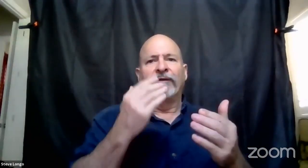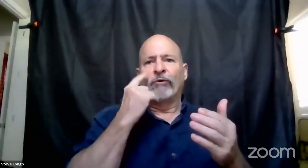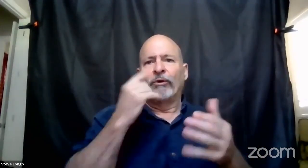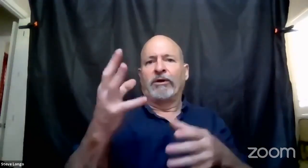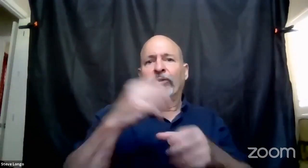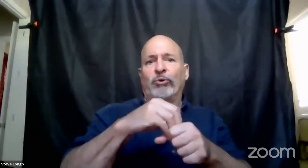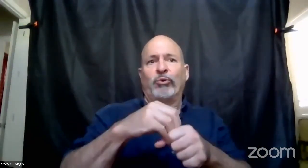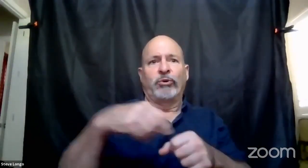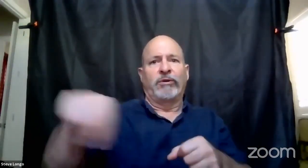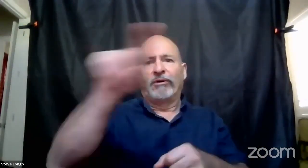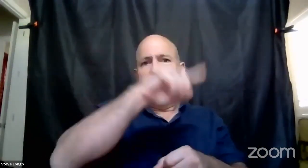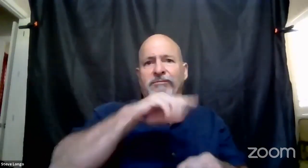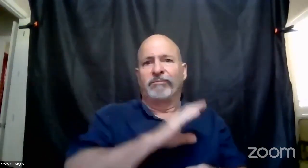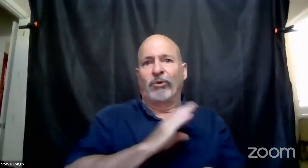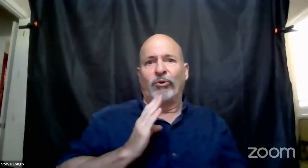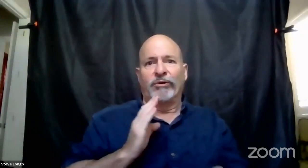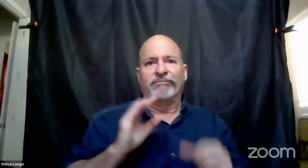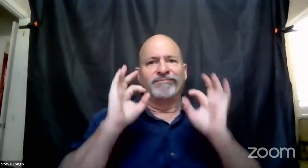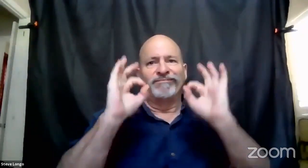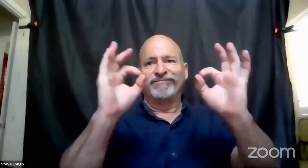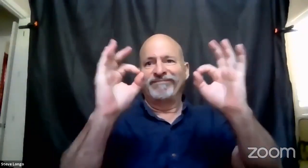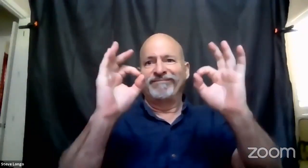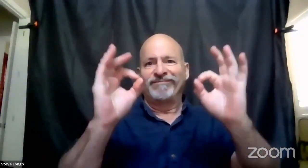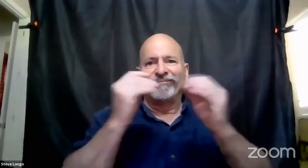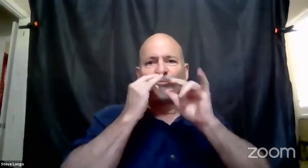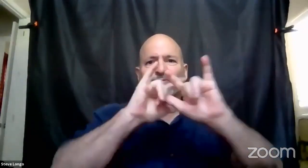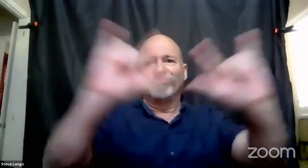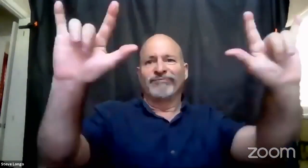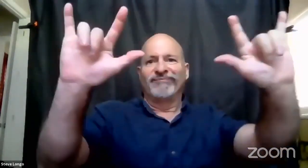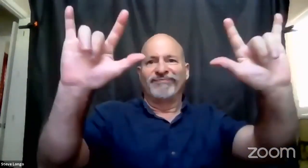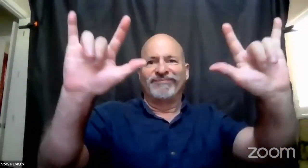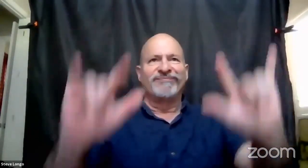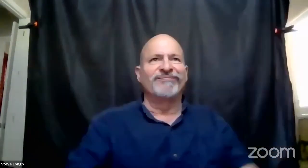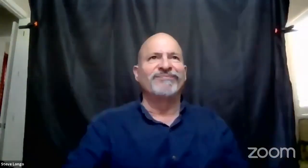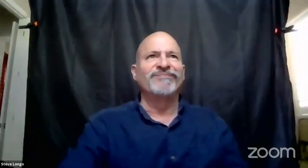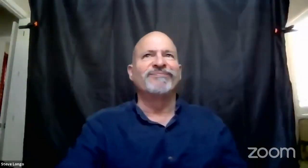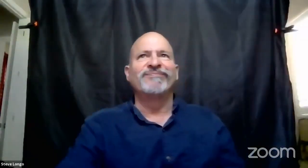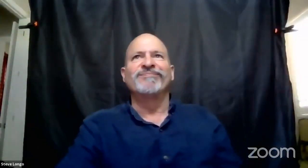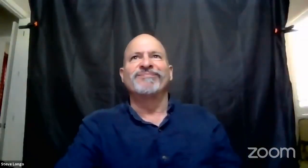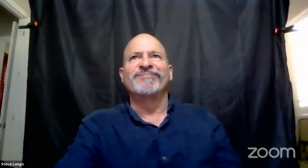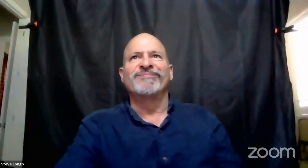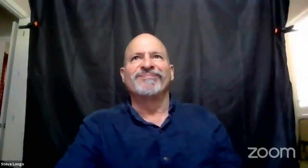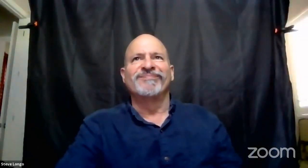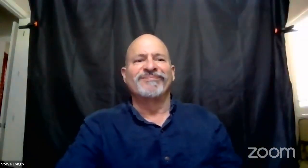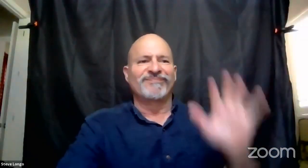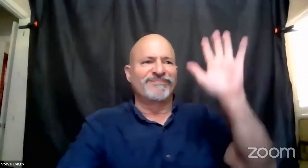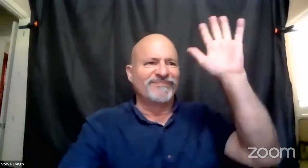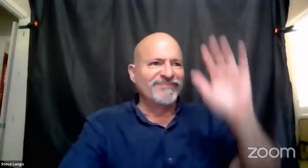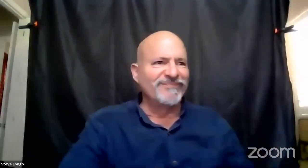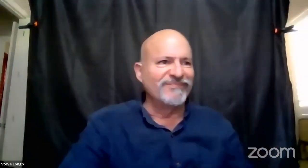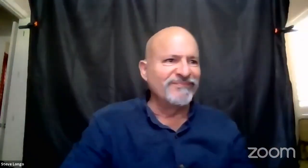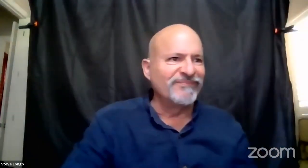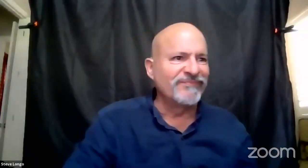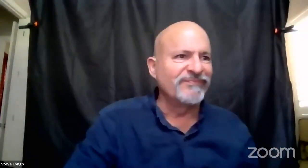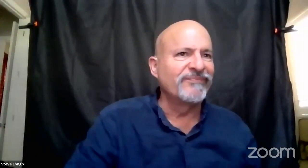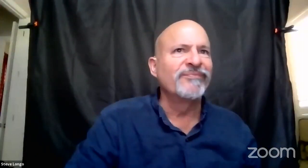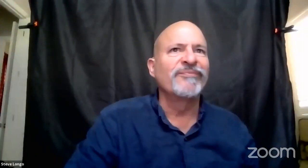our agency active. We appreciate your involvement, your serving, and your work with the board. Thank you